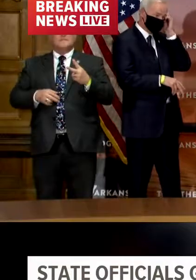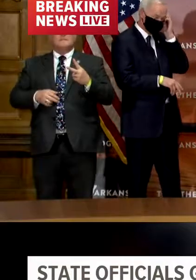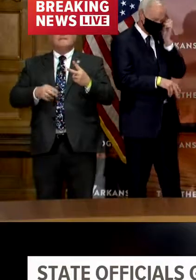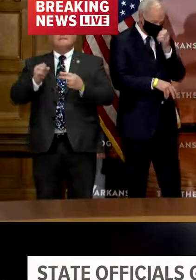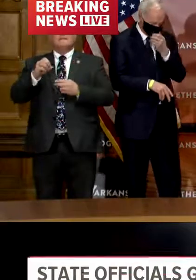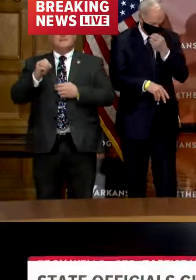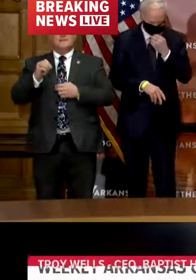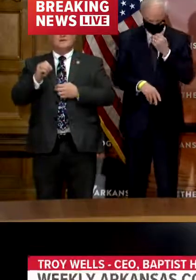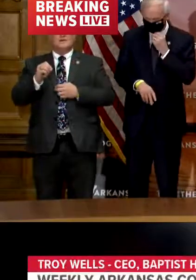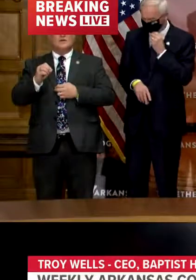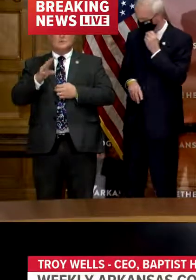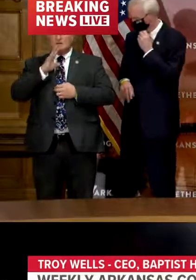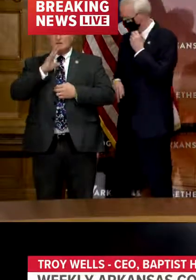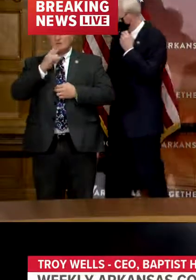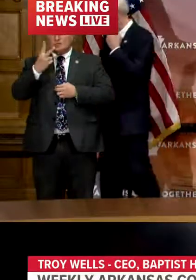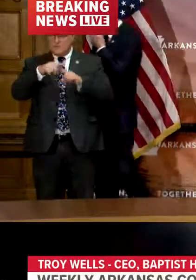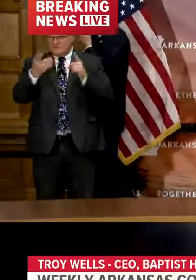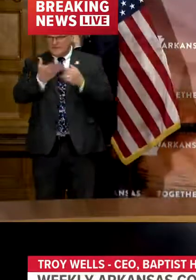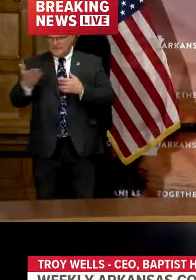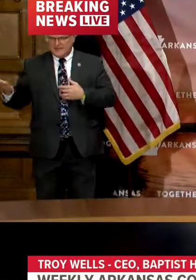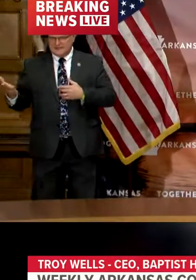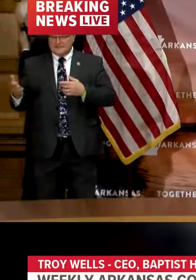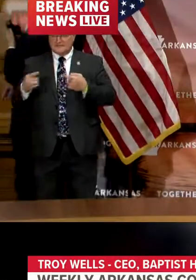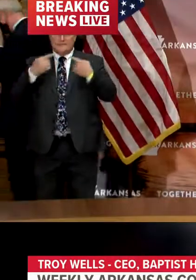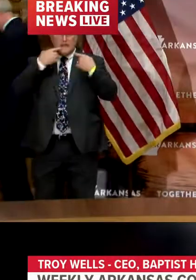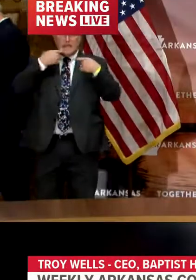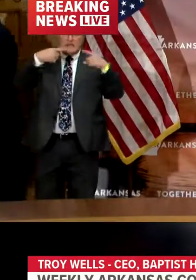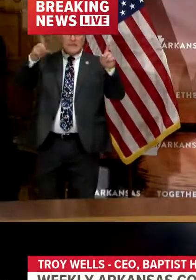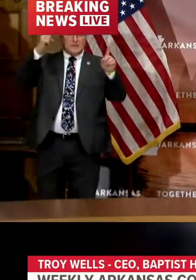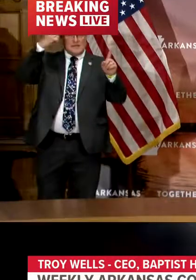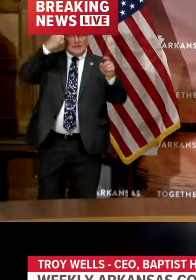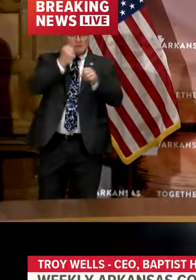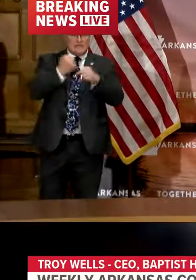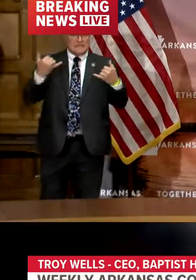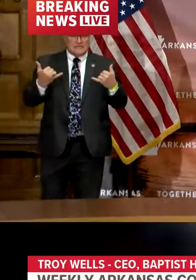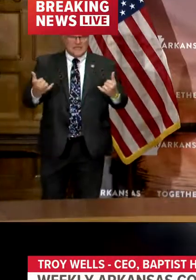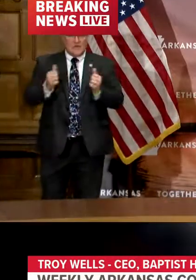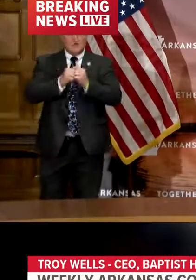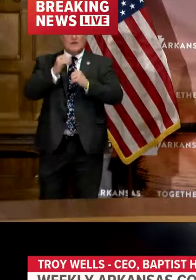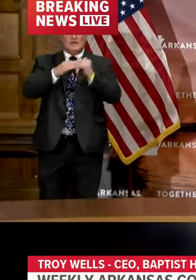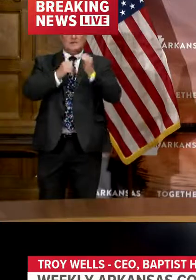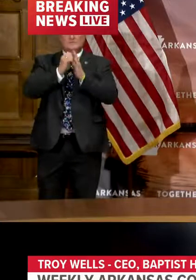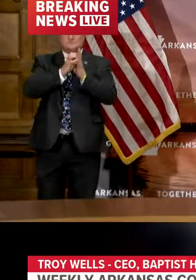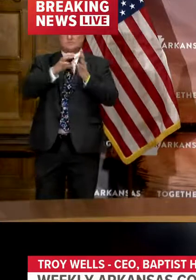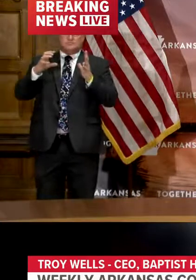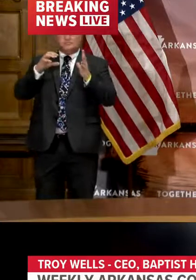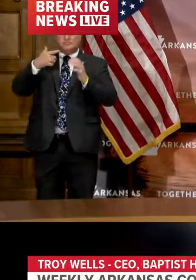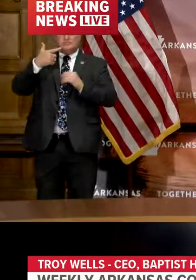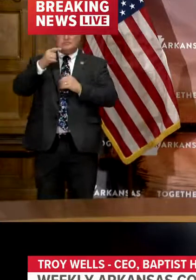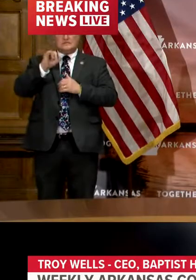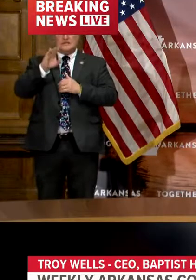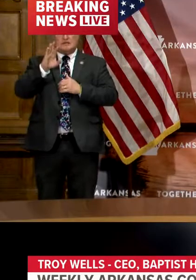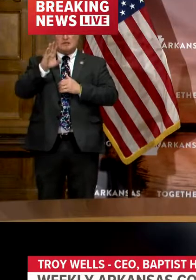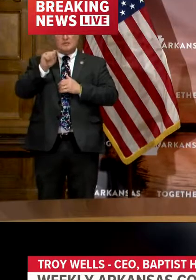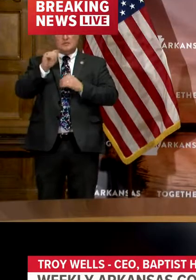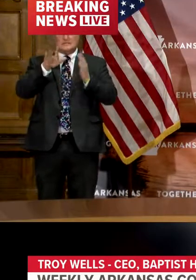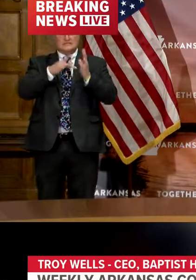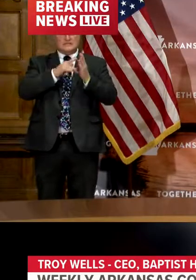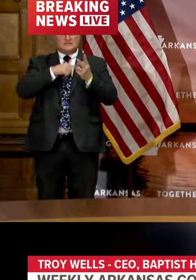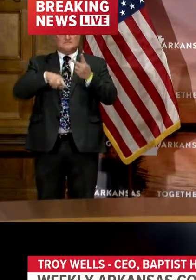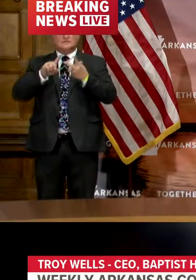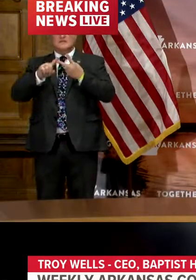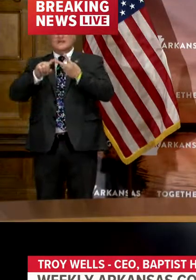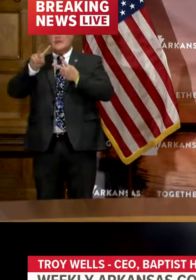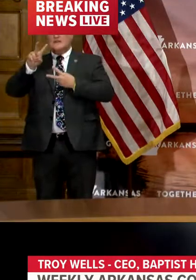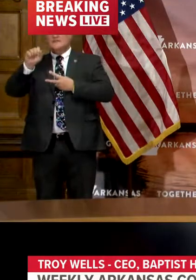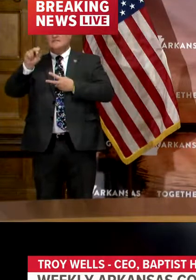So there's, we're talking about 2 different things. There's the announcement that the governor made today with our build out at the Gilbert Center and then our Van Buren Hospital. The